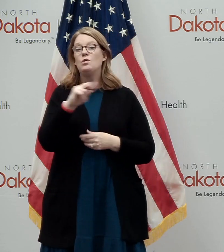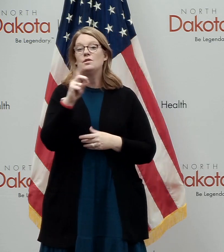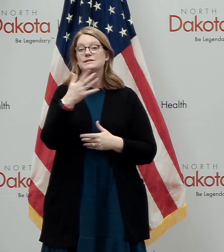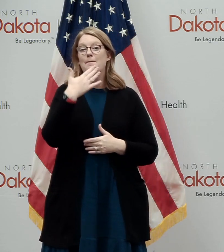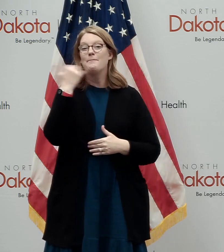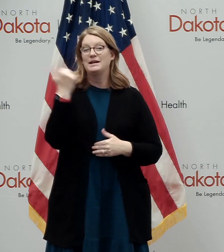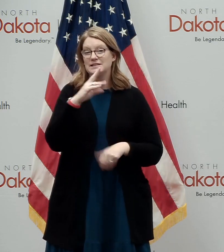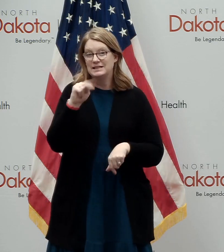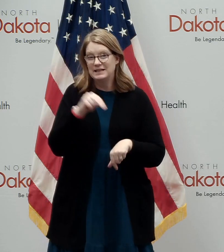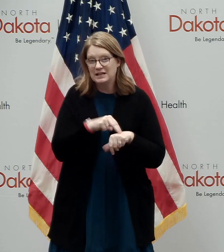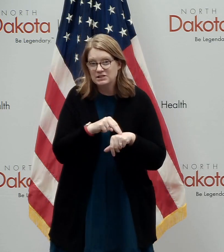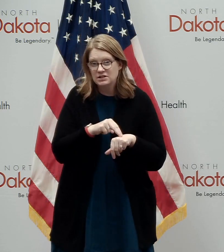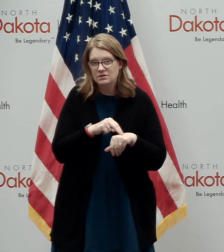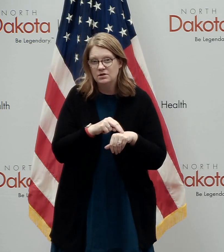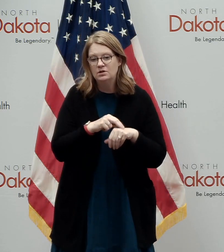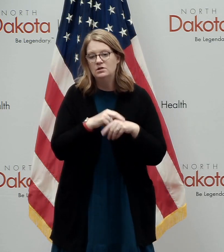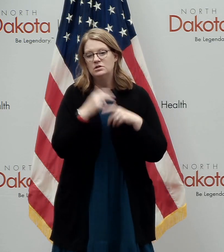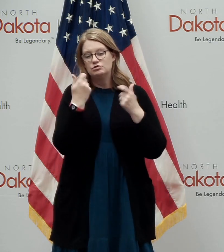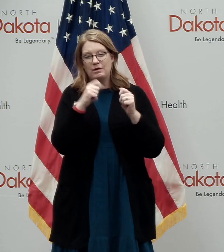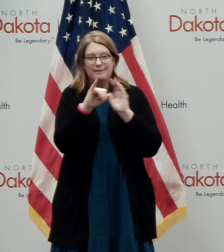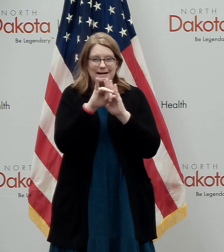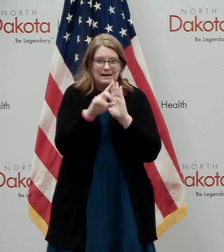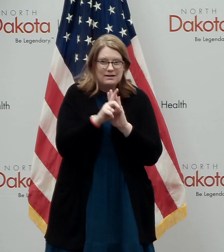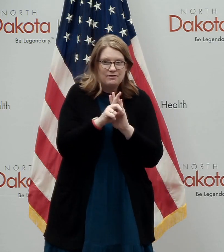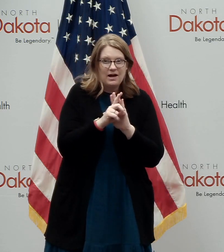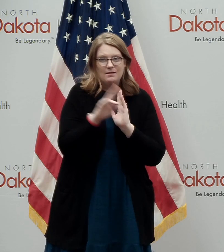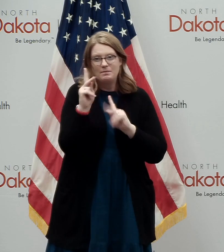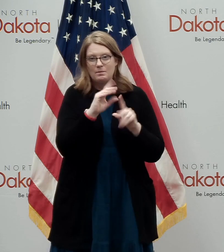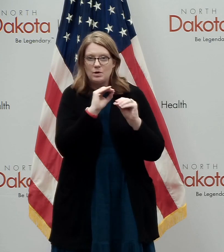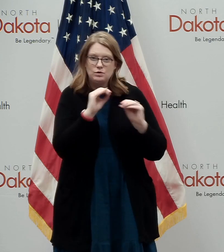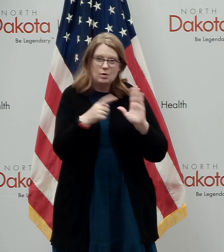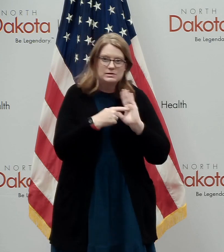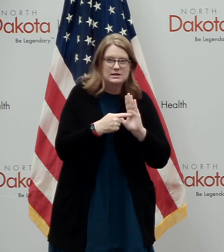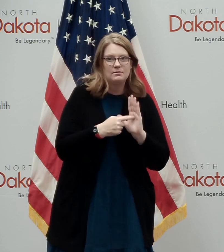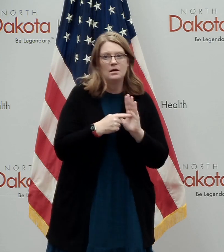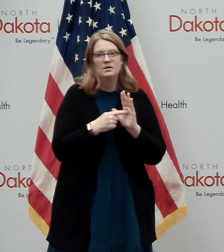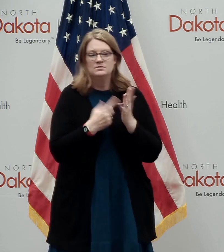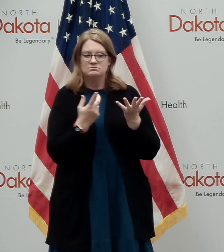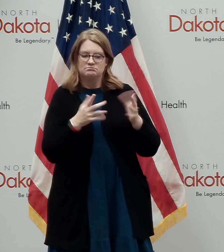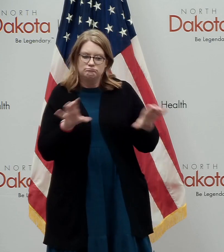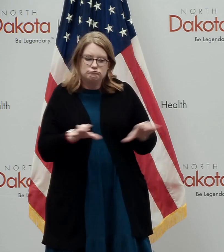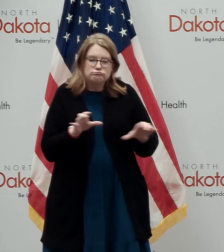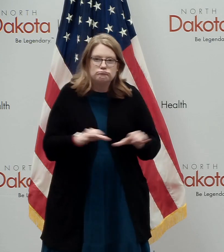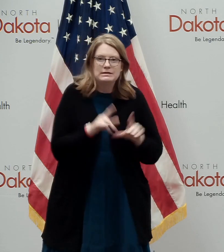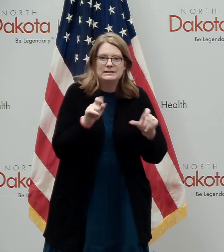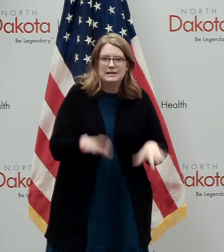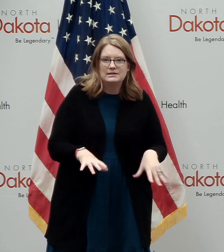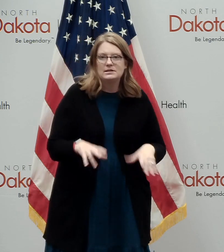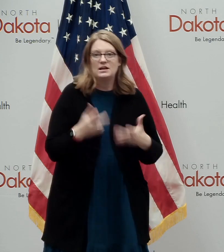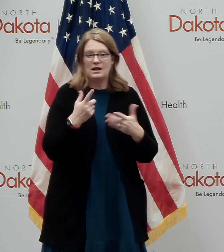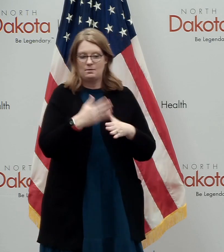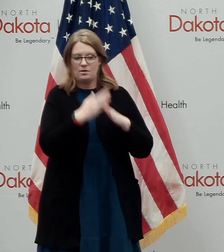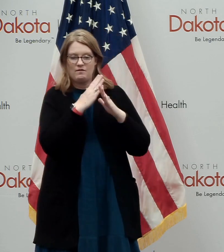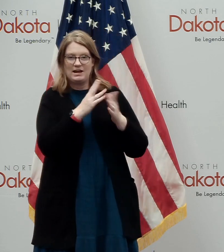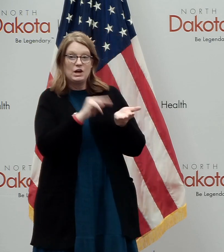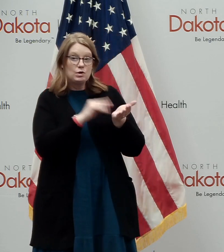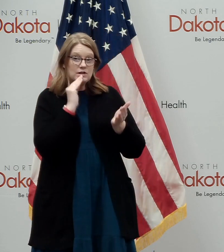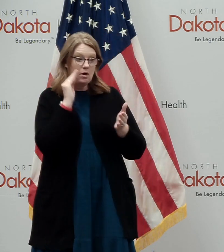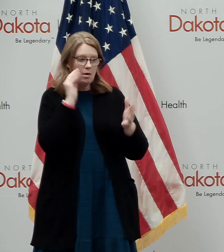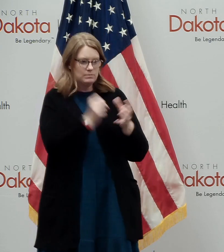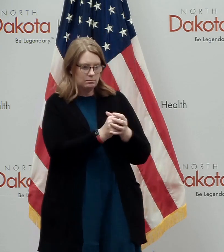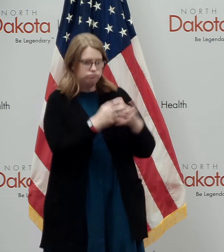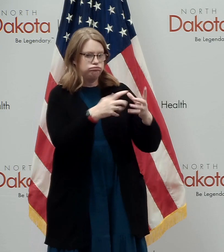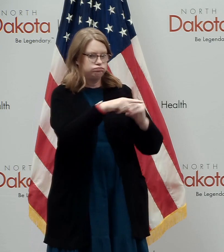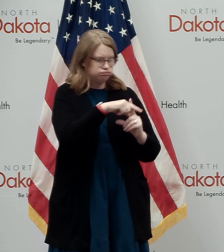in the nation in finding asymptomatic cases through aggressive testing and thus preventing both nursing home outbreaks and limiting